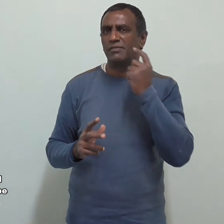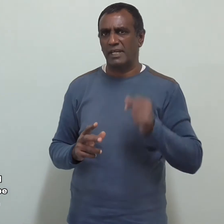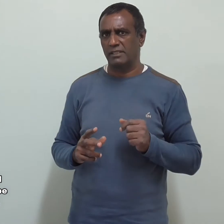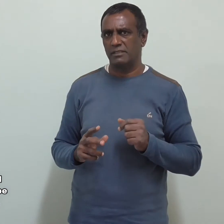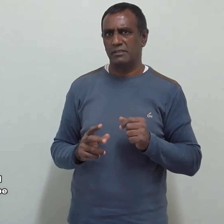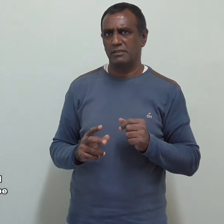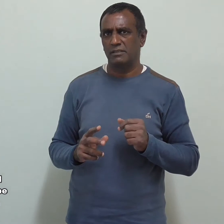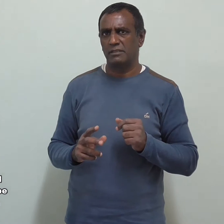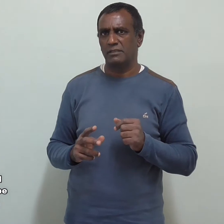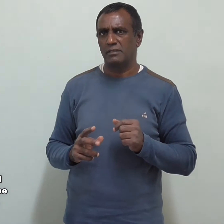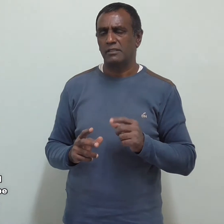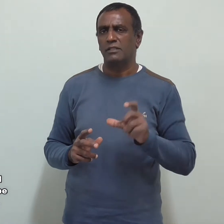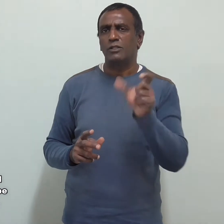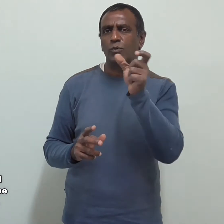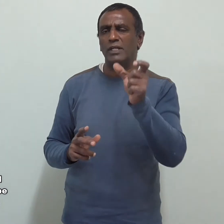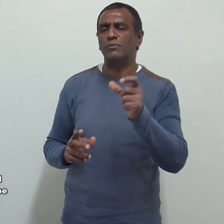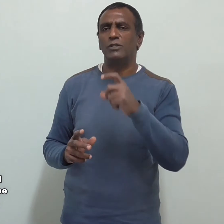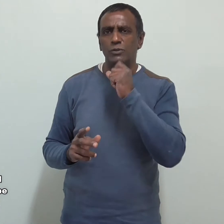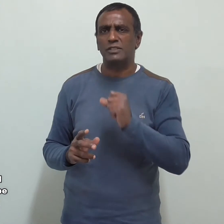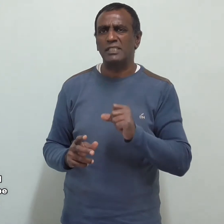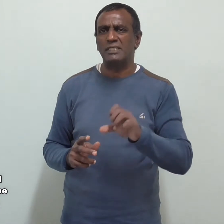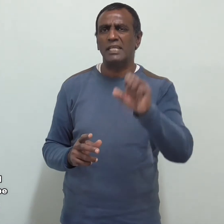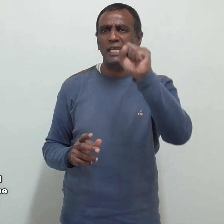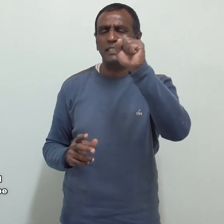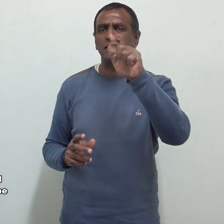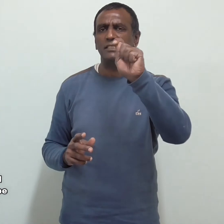simplified. The word we use is